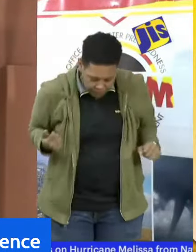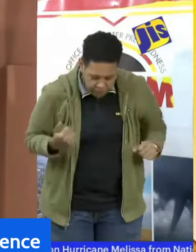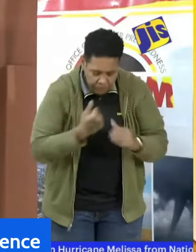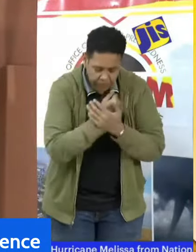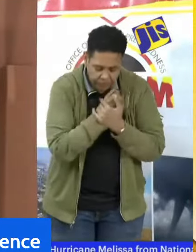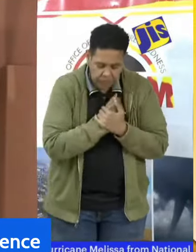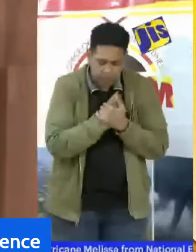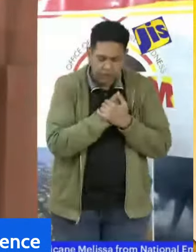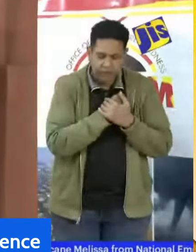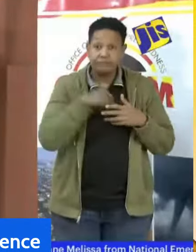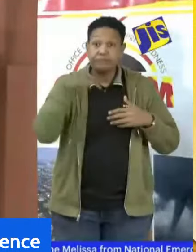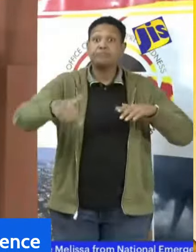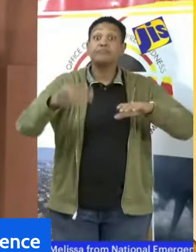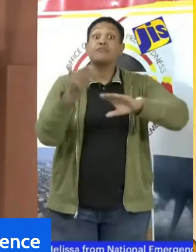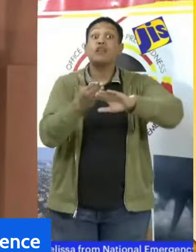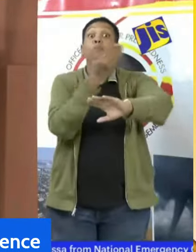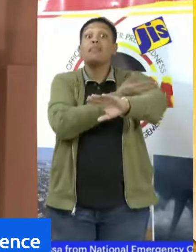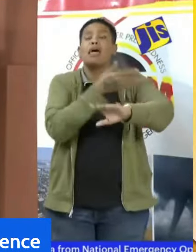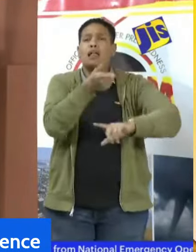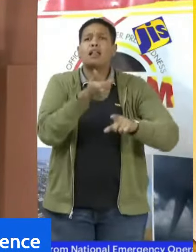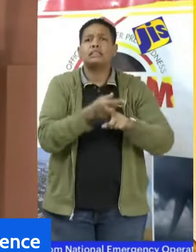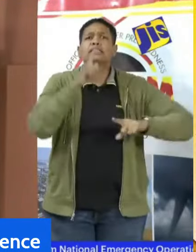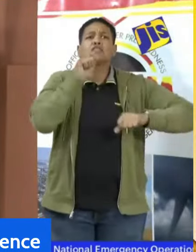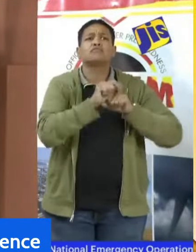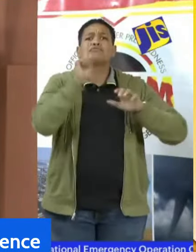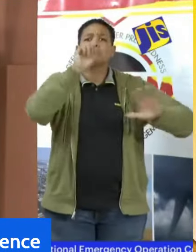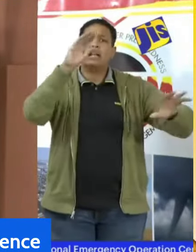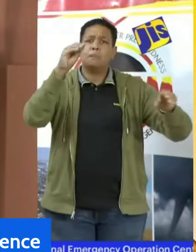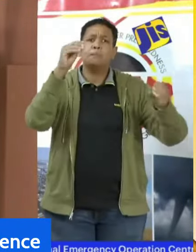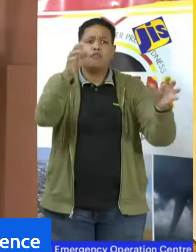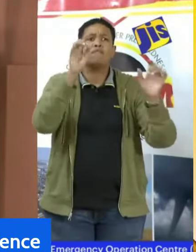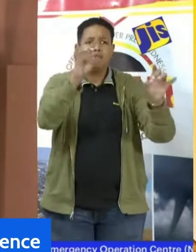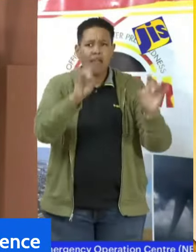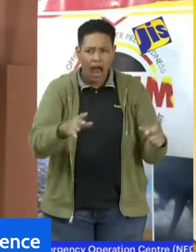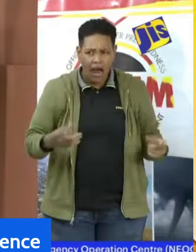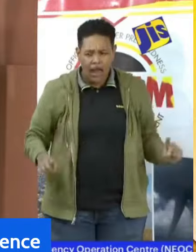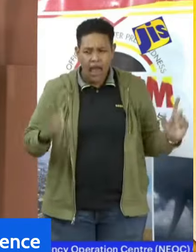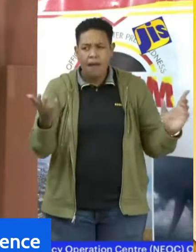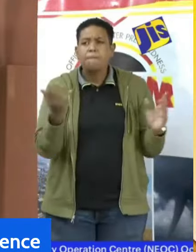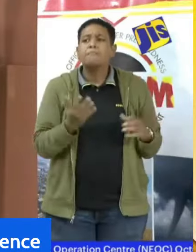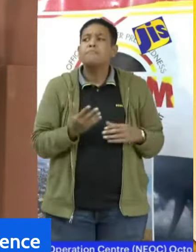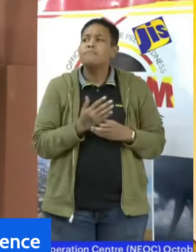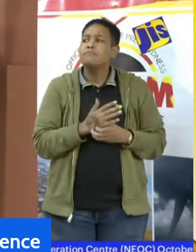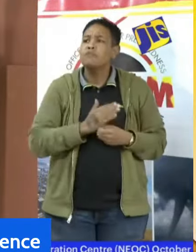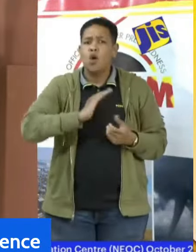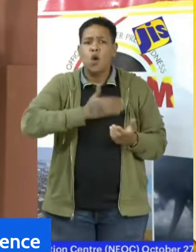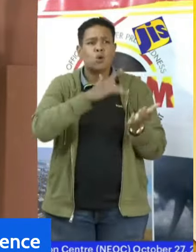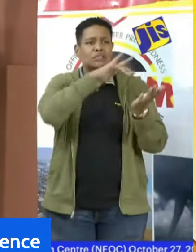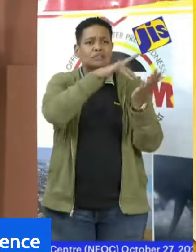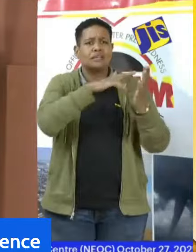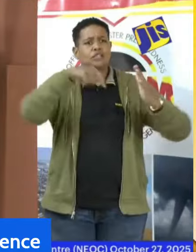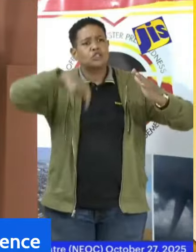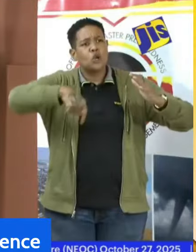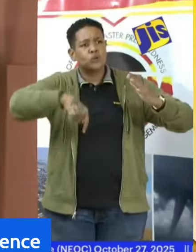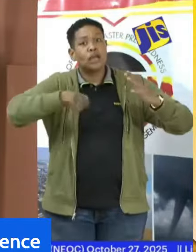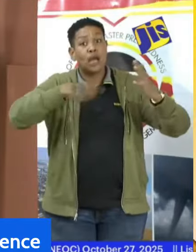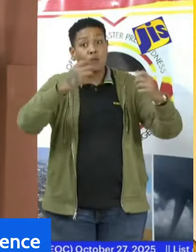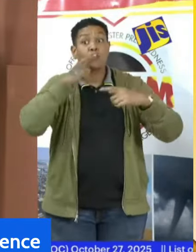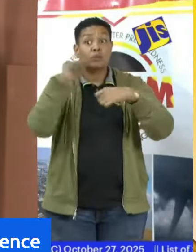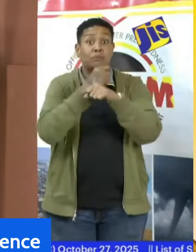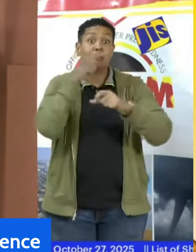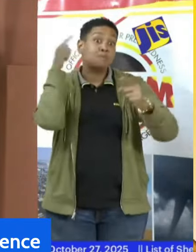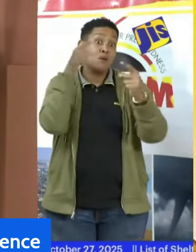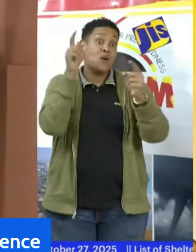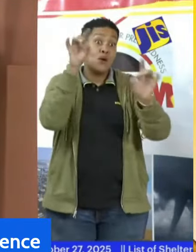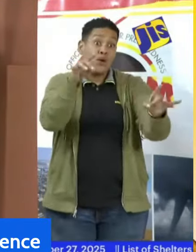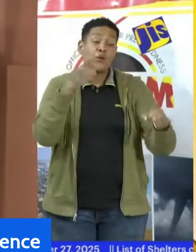Now, this update that has been provided to our center downstairs, and I want to make the point